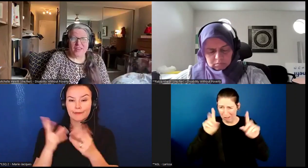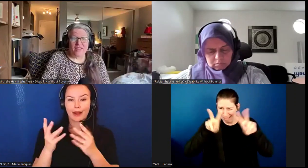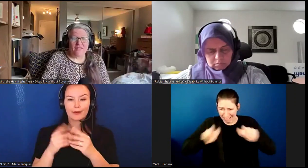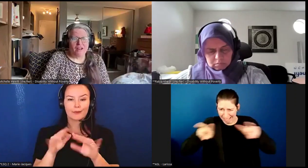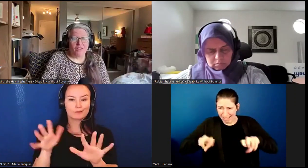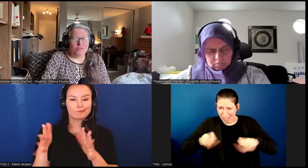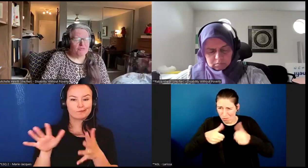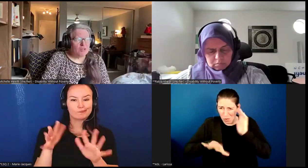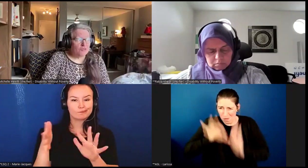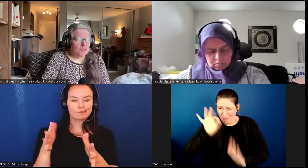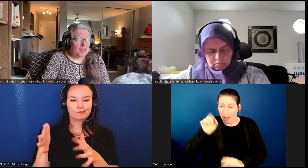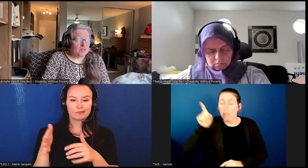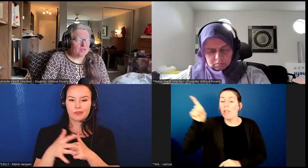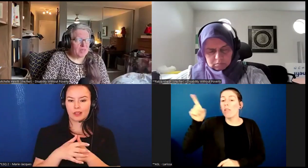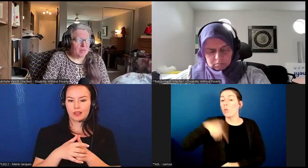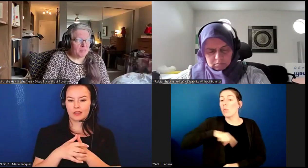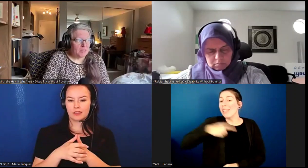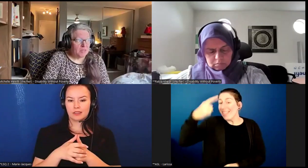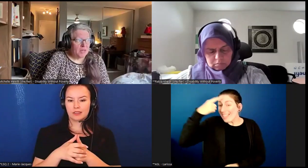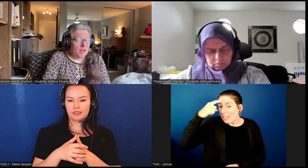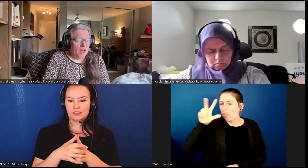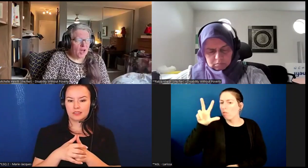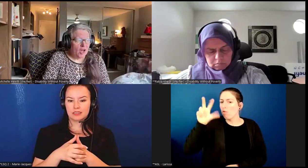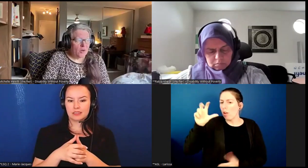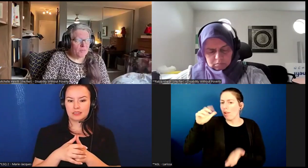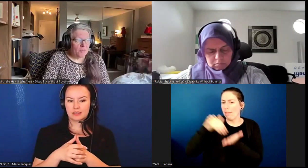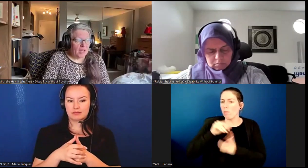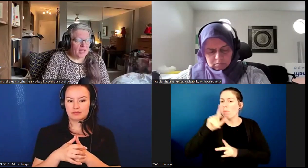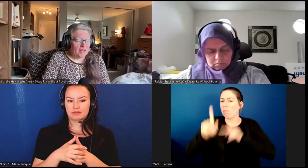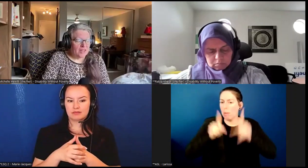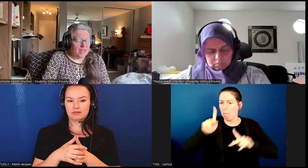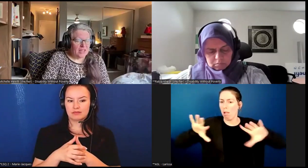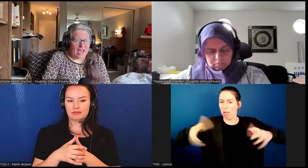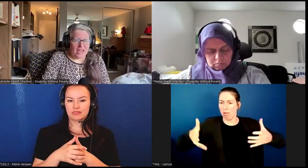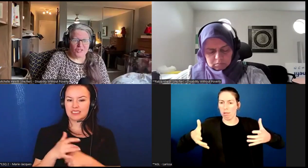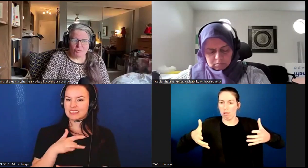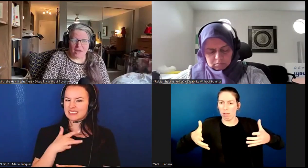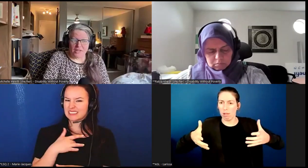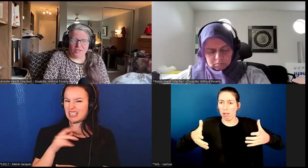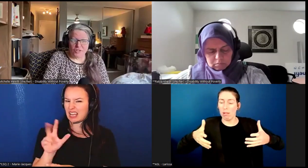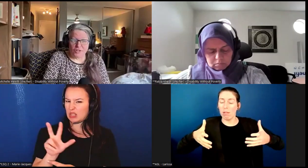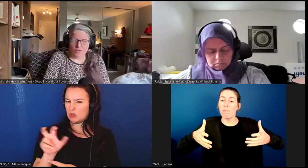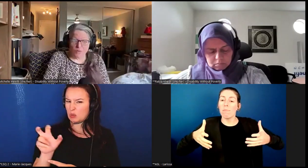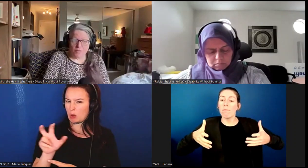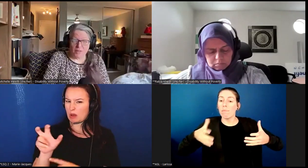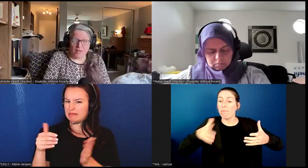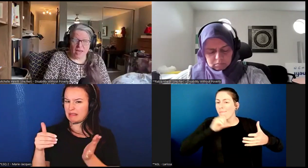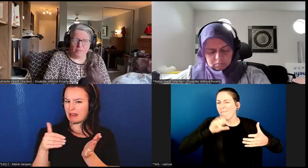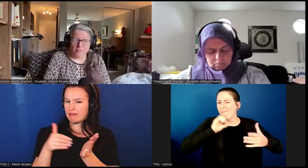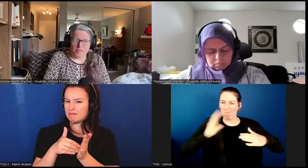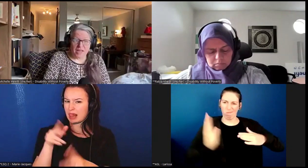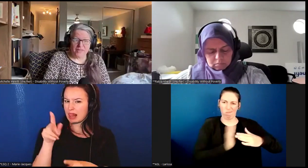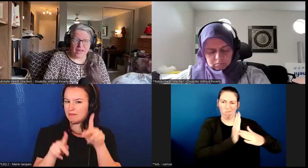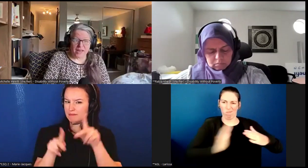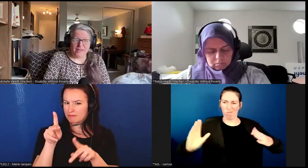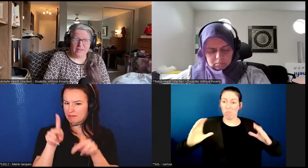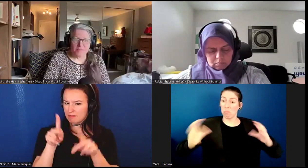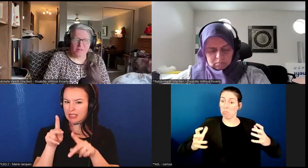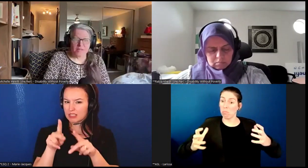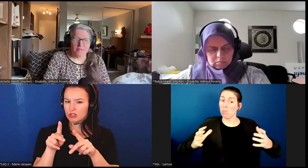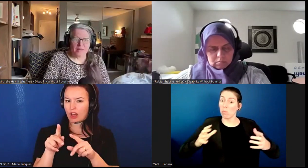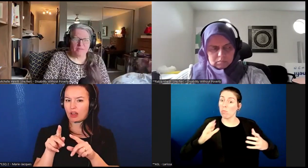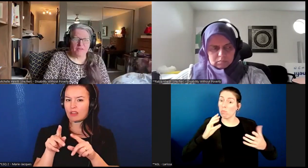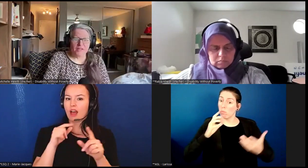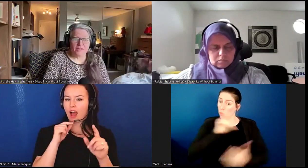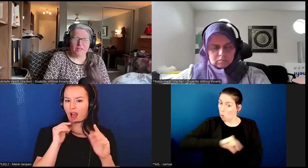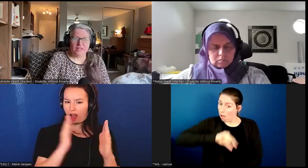that there are 300,000 people in the age range that would be able to get the Canada